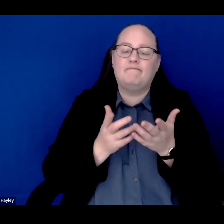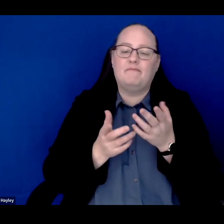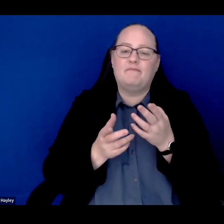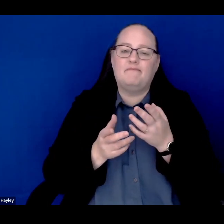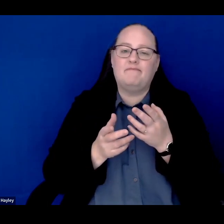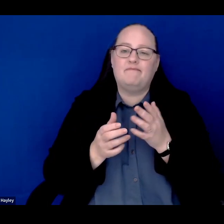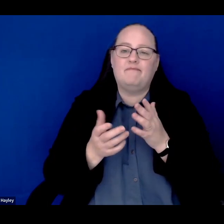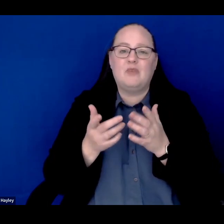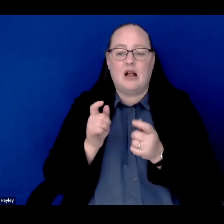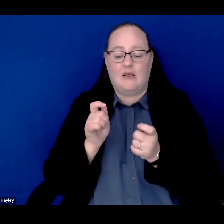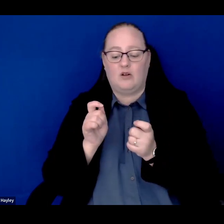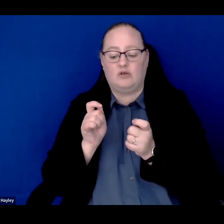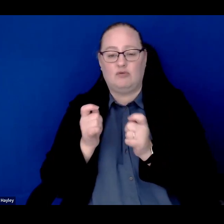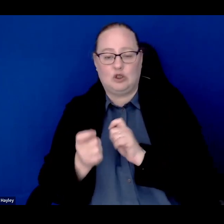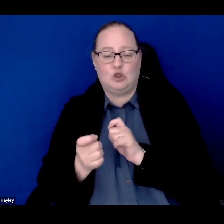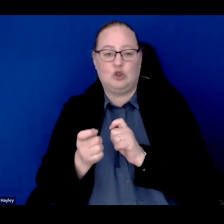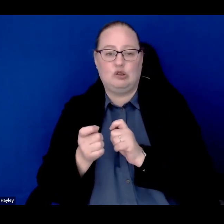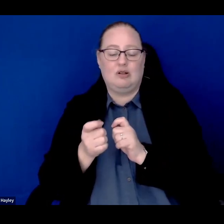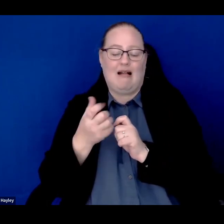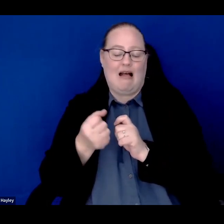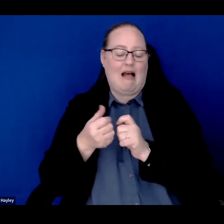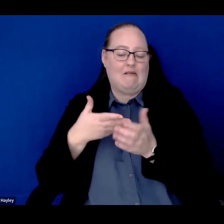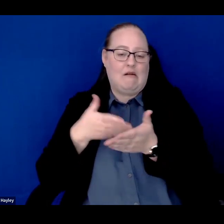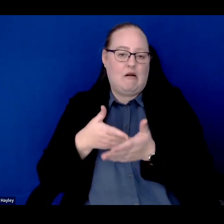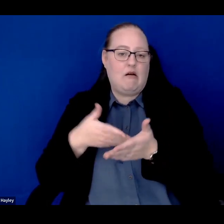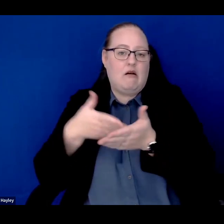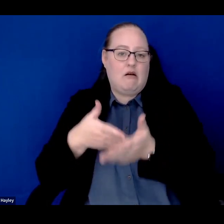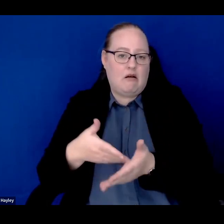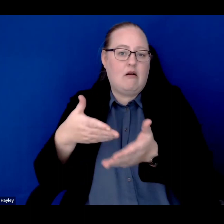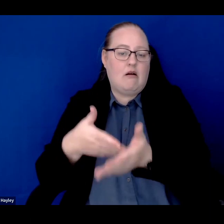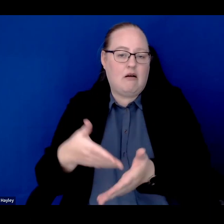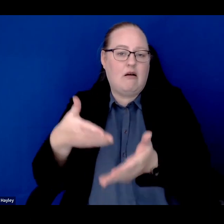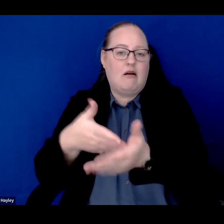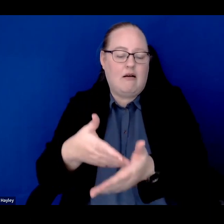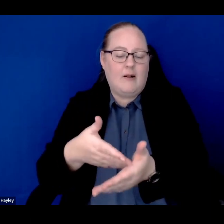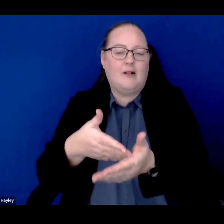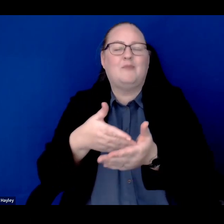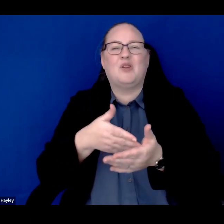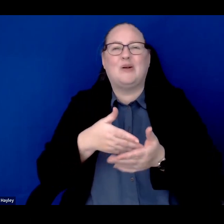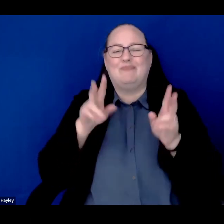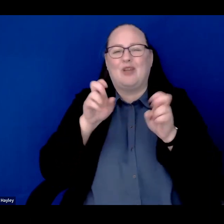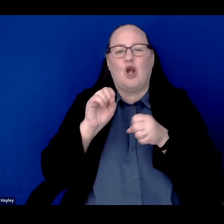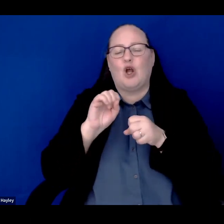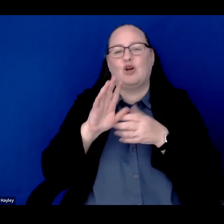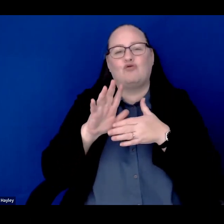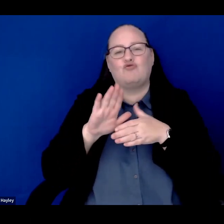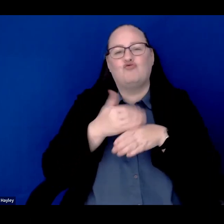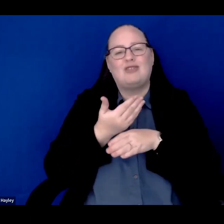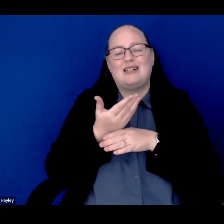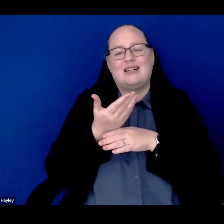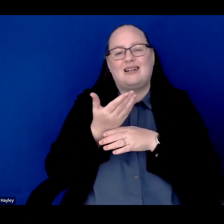the transition obstacles we have today. So it's not really greenwashing. It's, let's say, people that are picking the